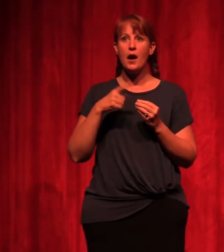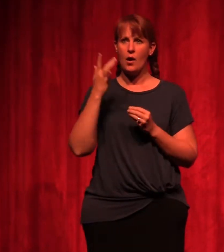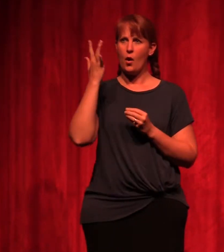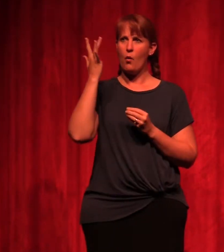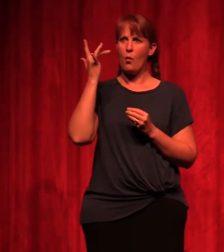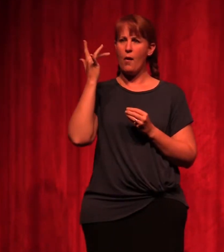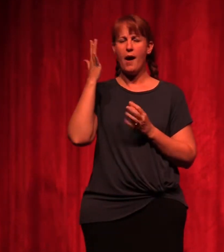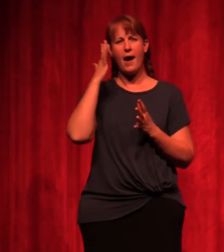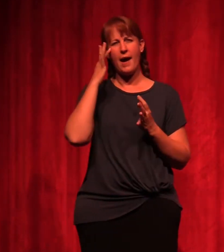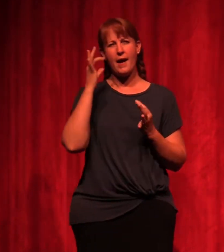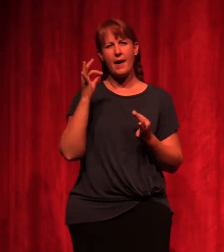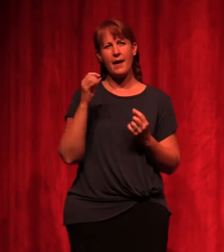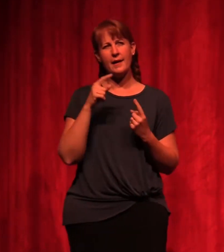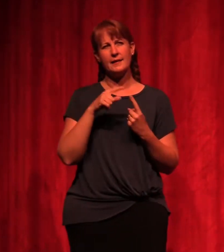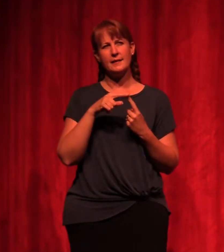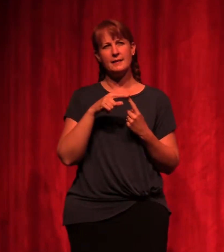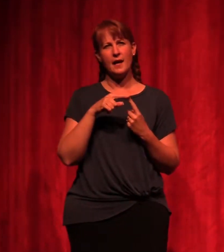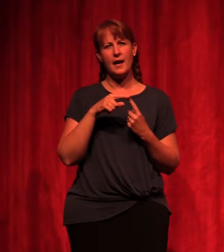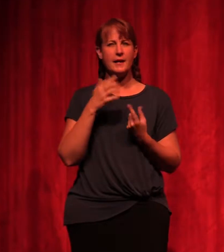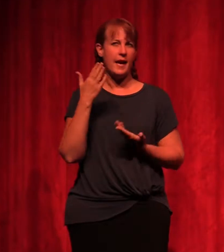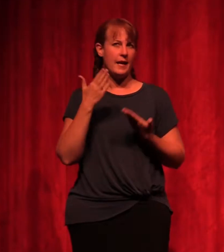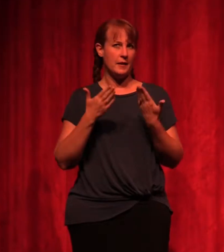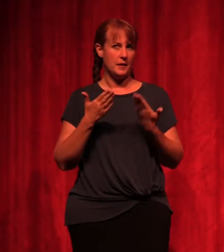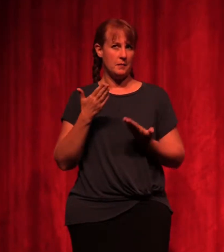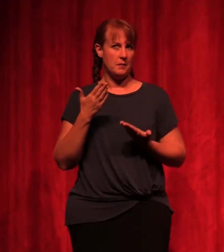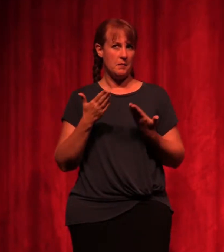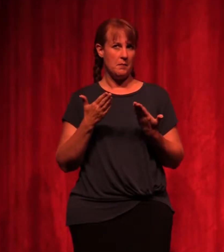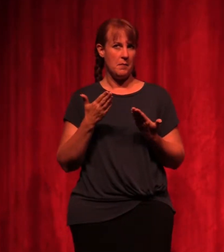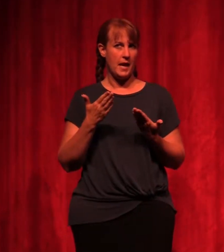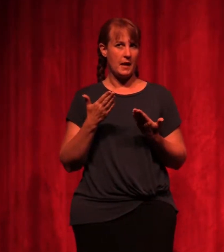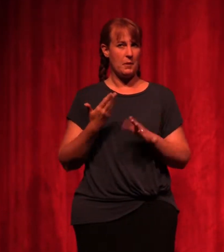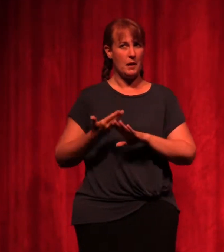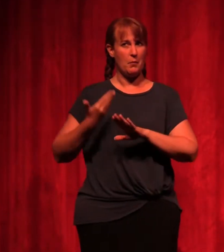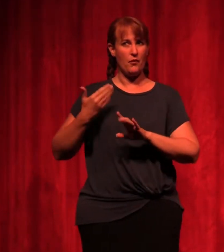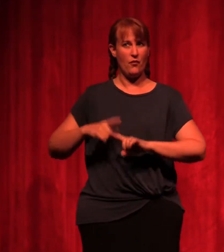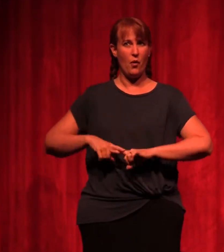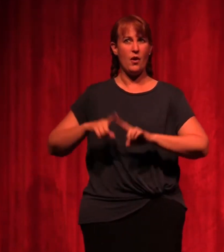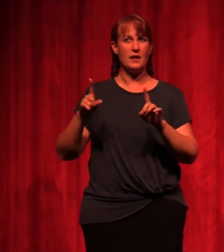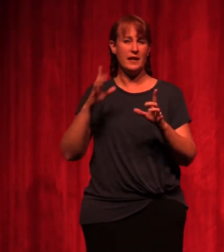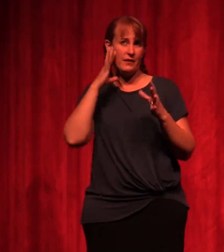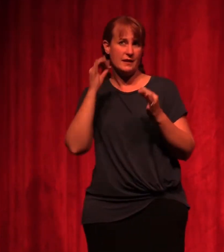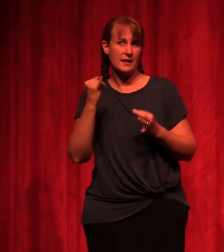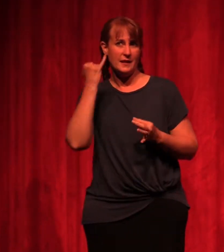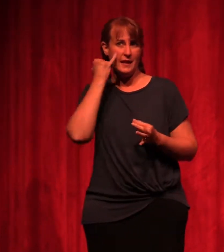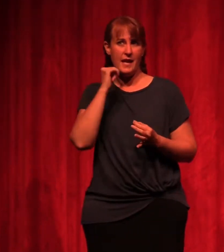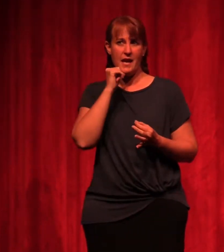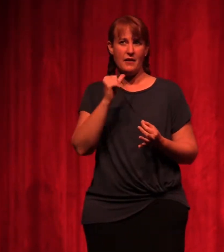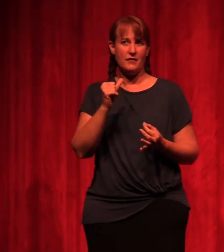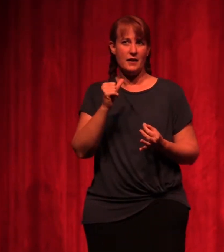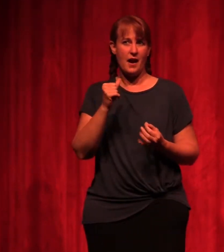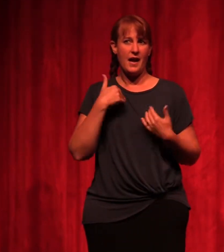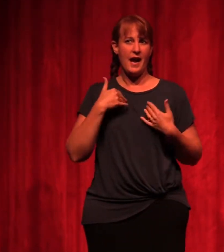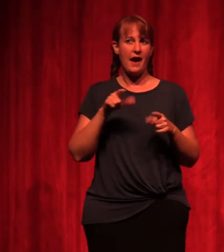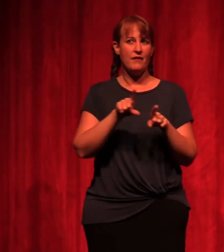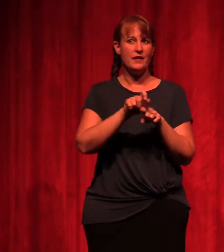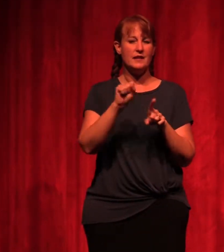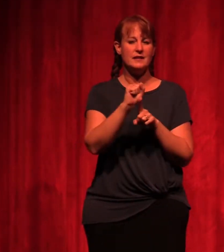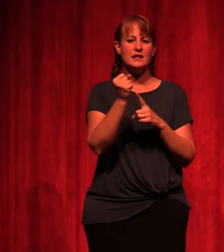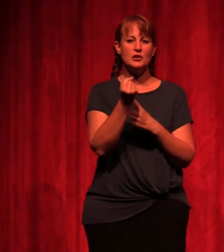made that decision, and if I would have made a different decision if it weren't for something that had happened to me 10 years